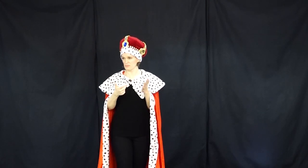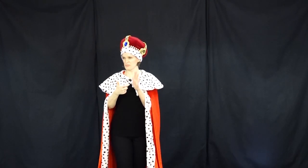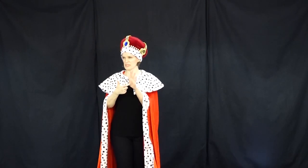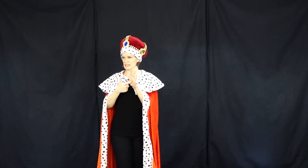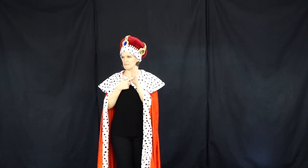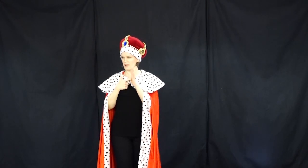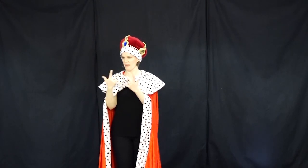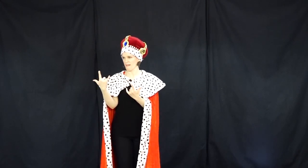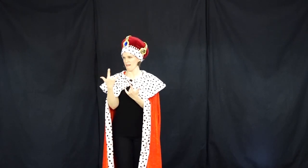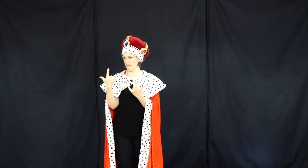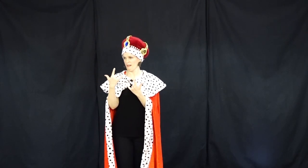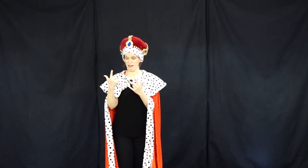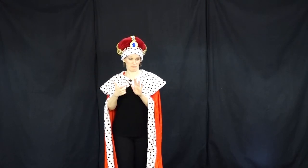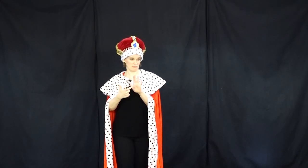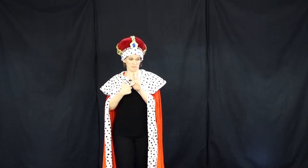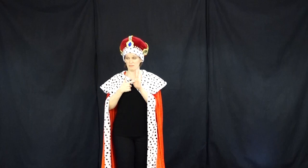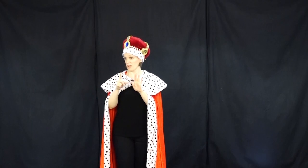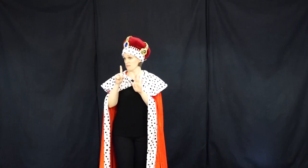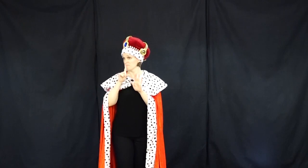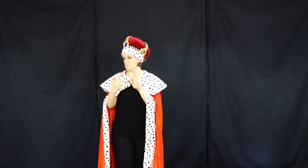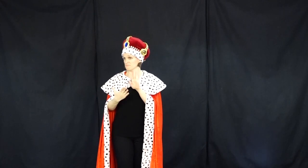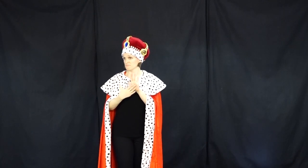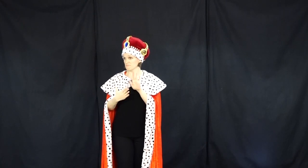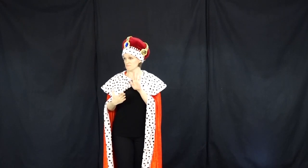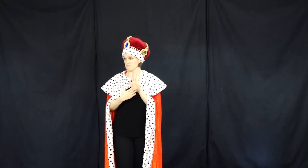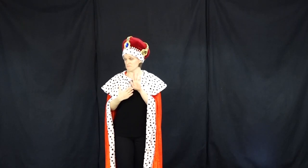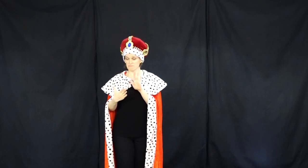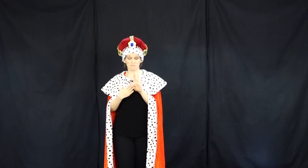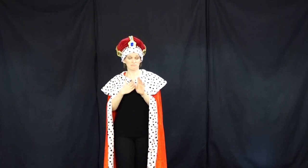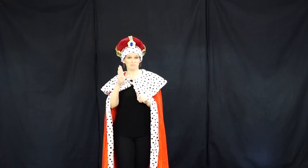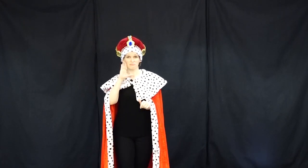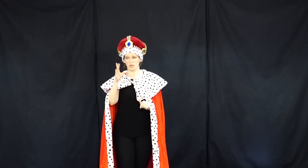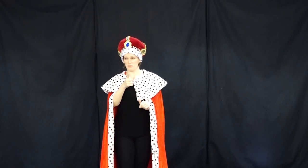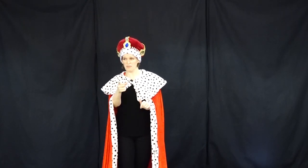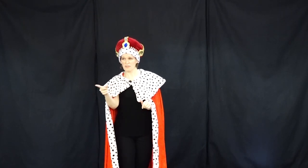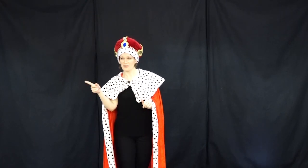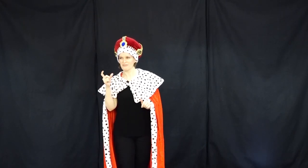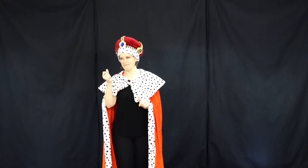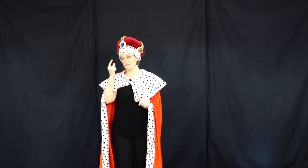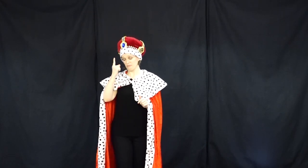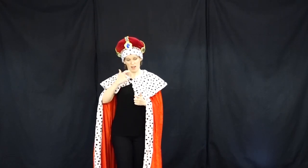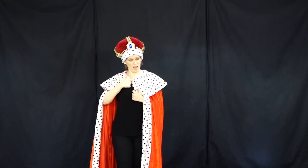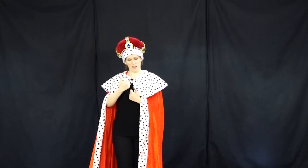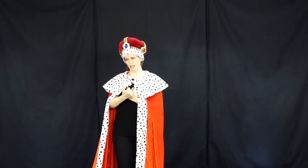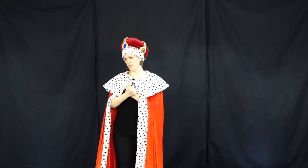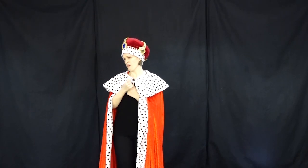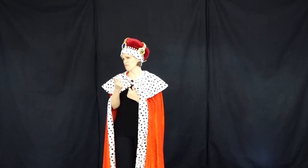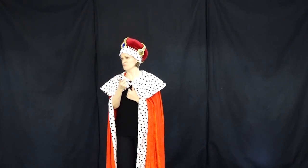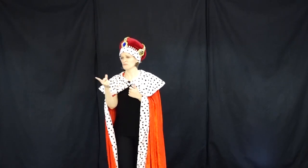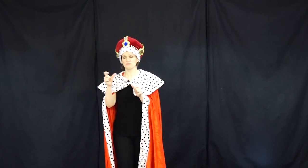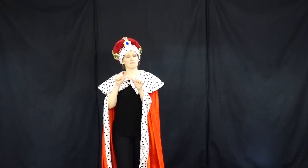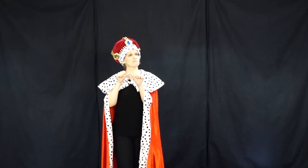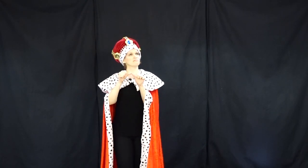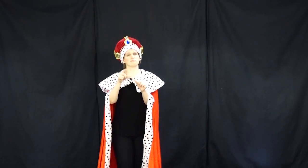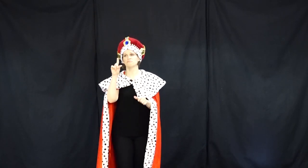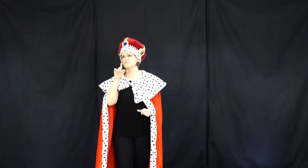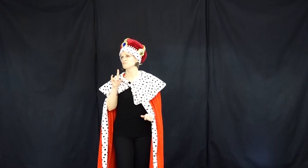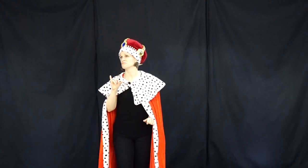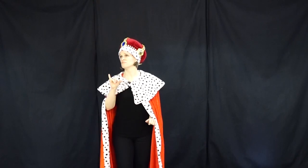your love, for your praise, and I'll love you till my dying days. When